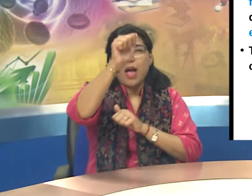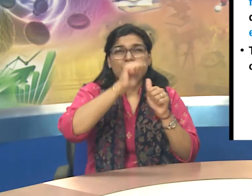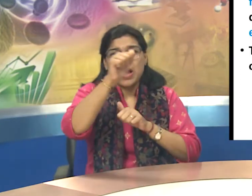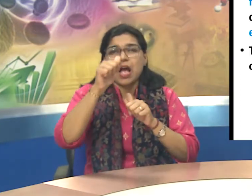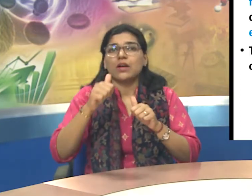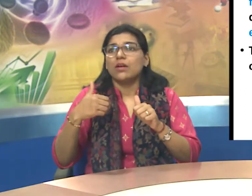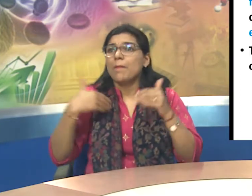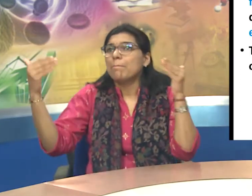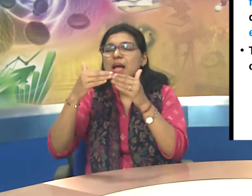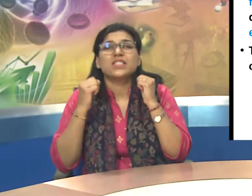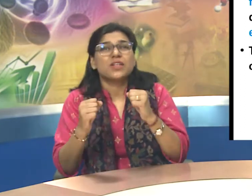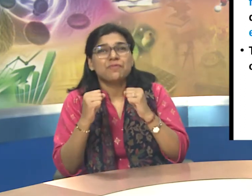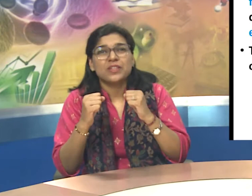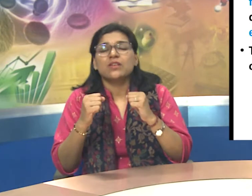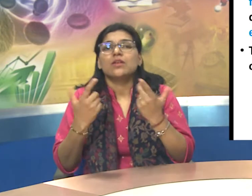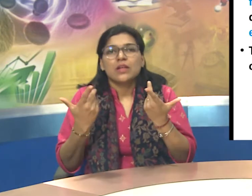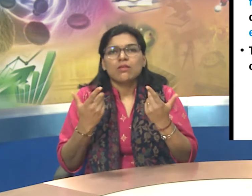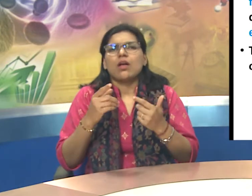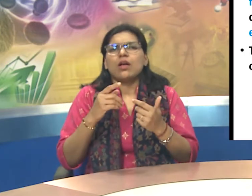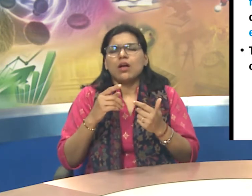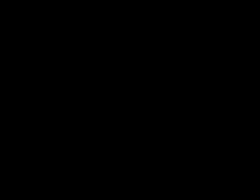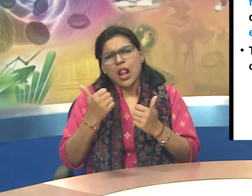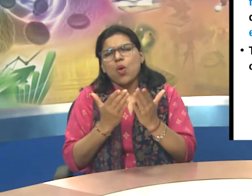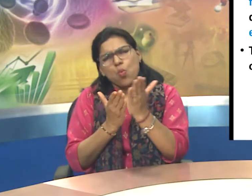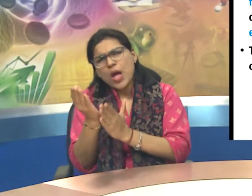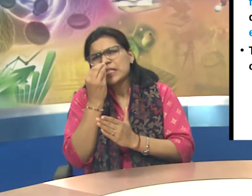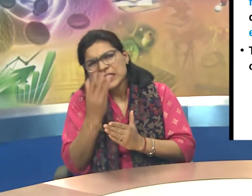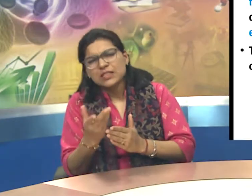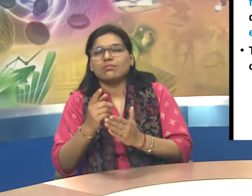face-to-face communication is difficult or